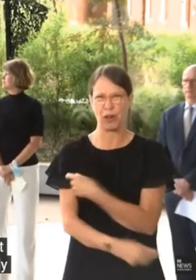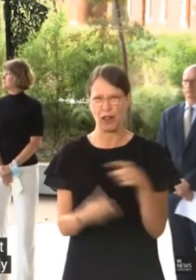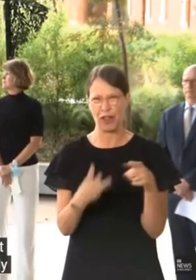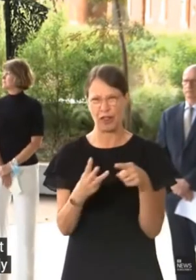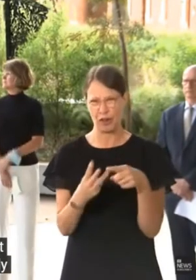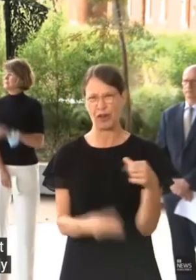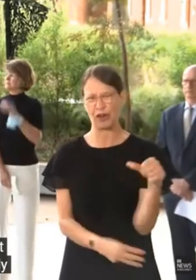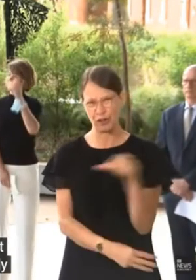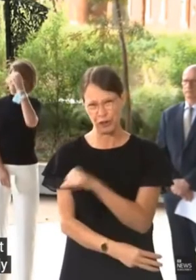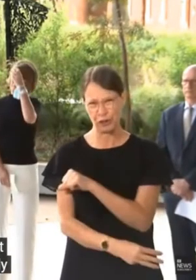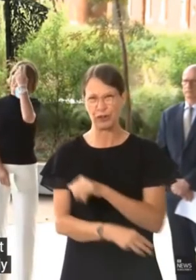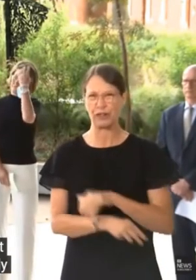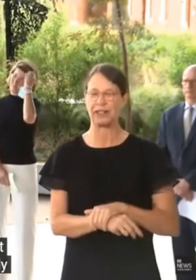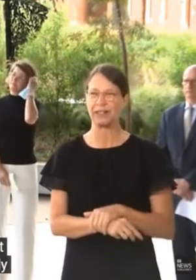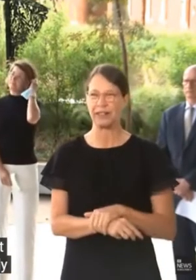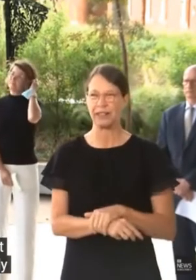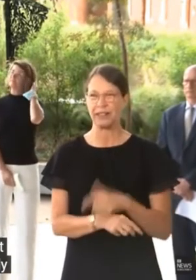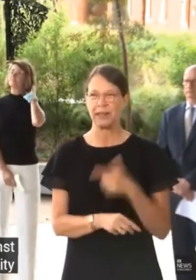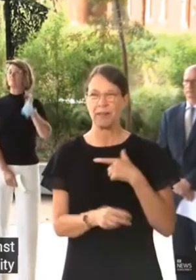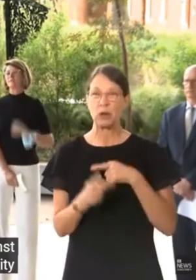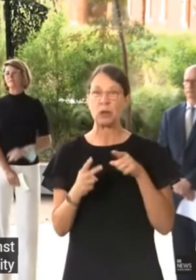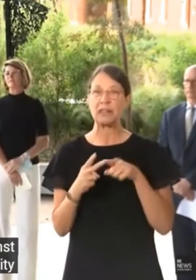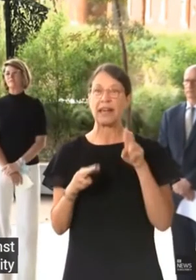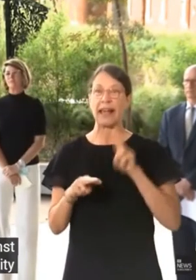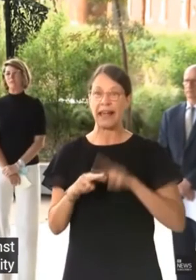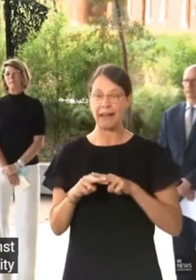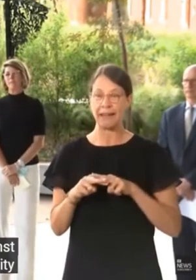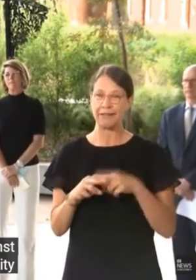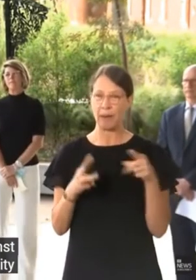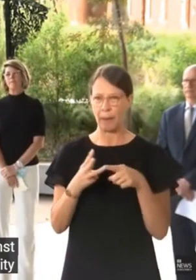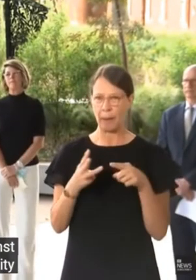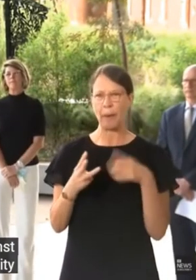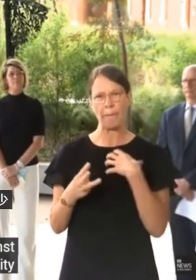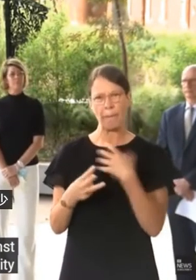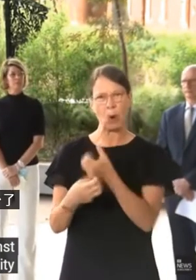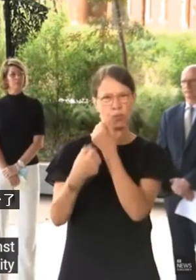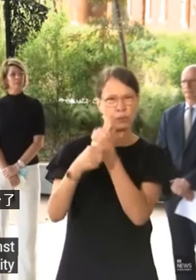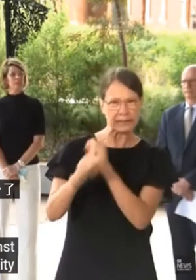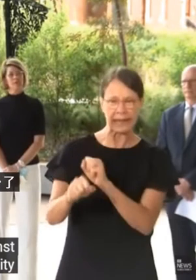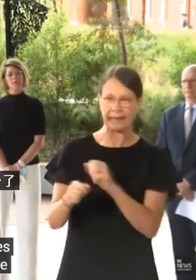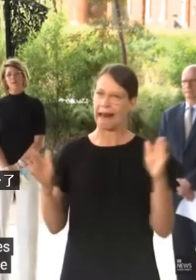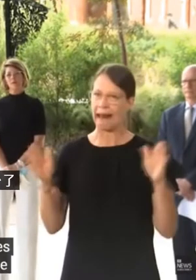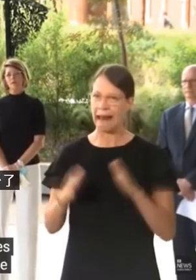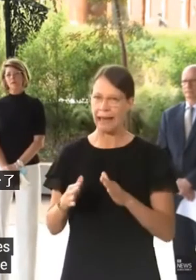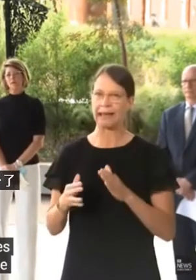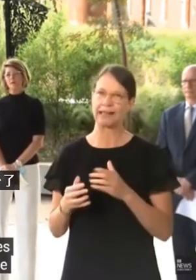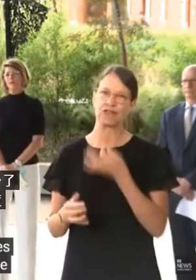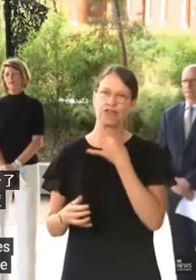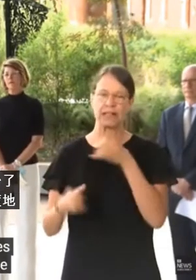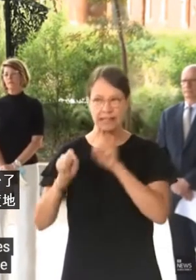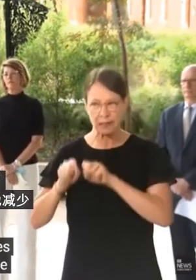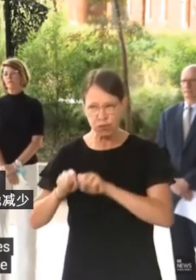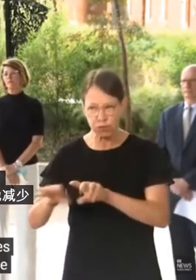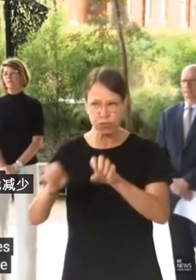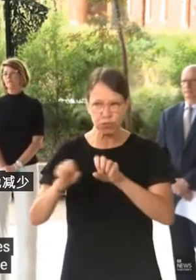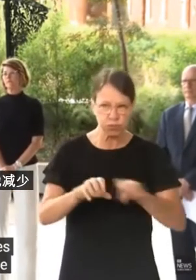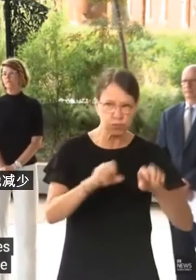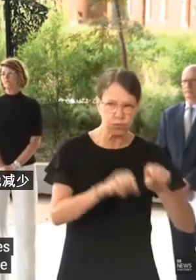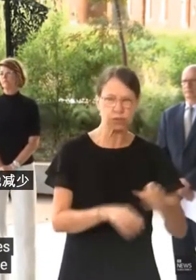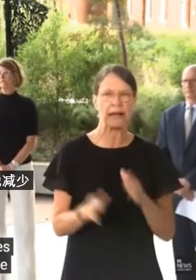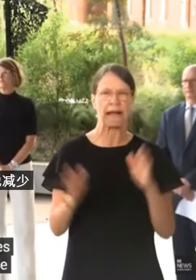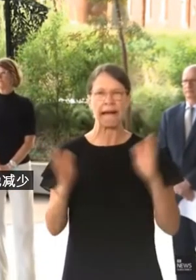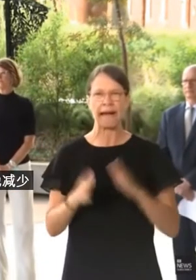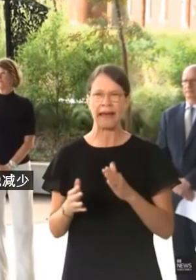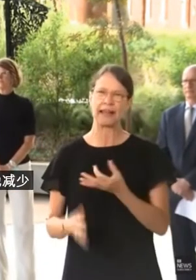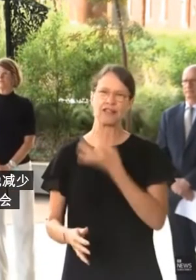against, or it minimises the opportunities for transmission, it minimises the opportunities to become seriously ill, it minimises the chances of ending up